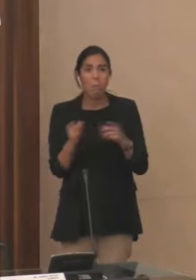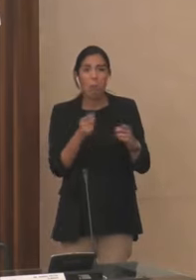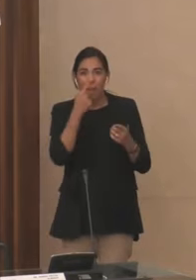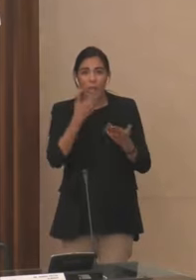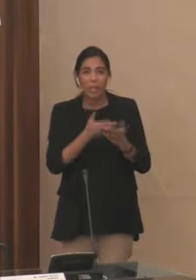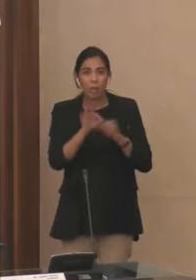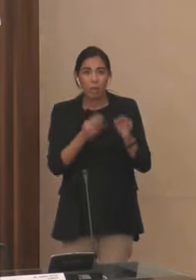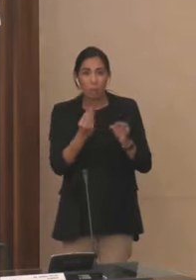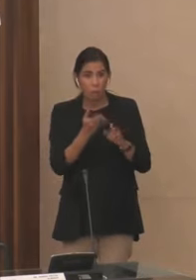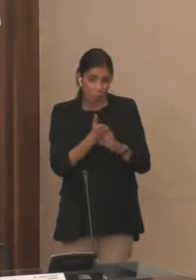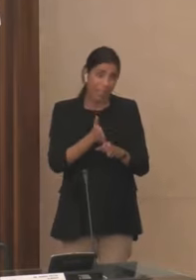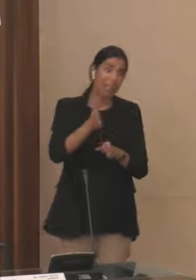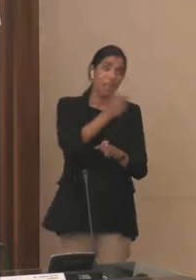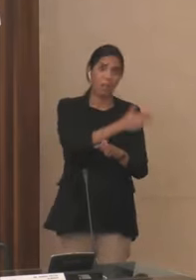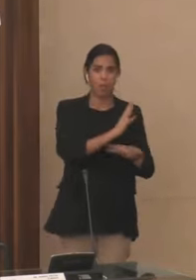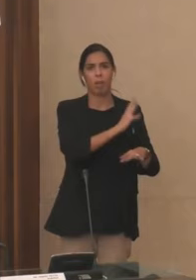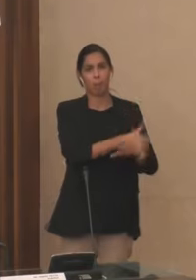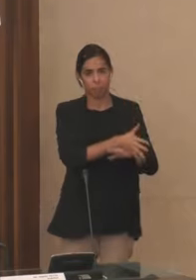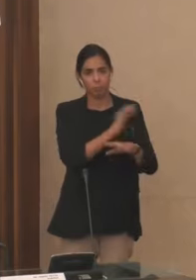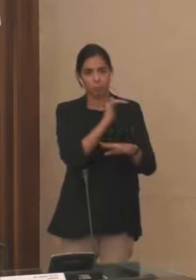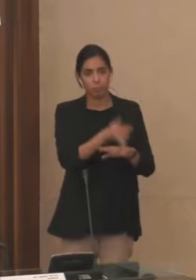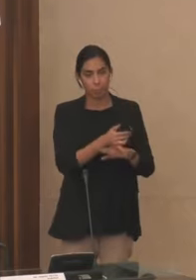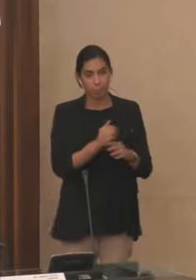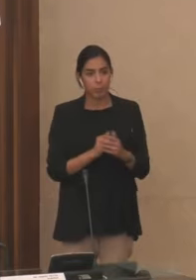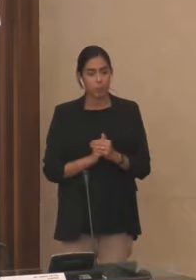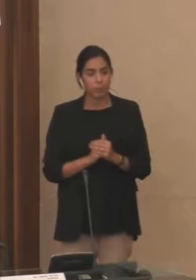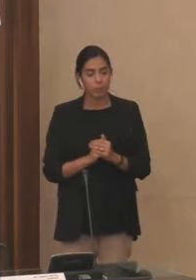important. Next slide, please, Robert.